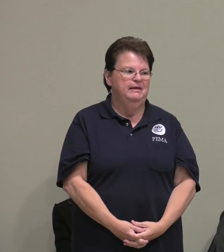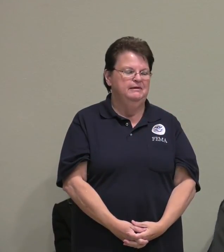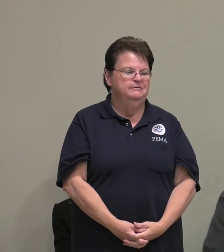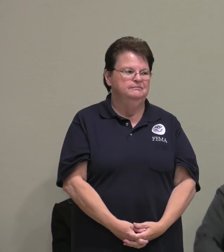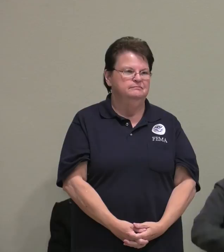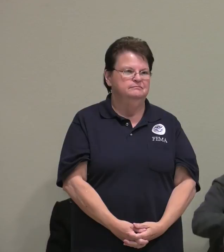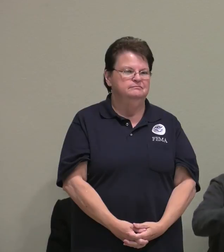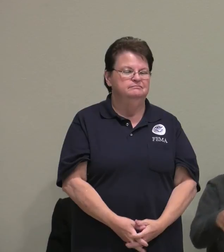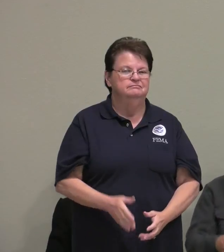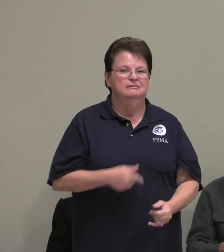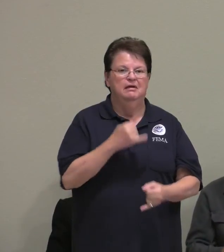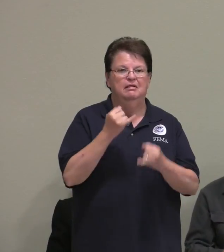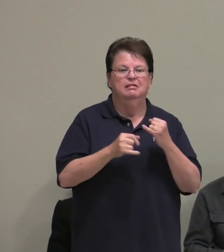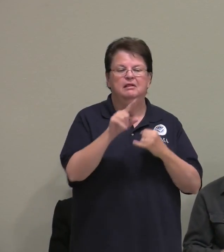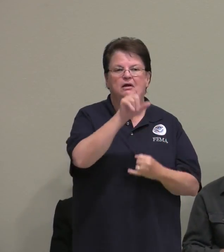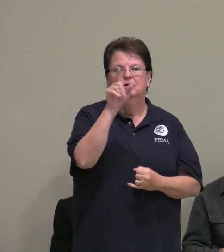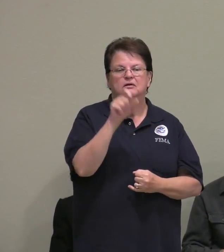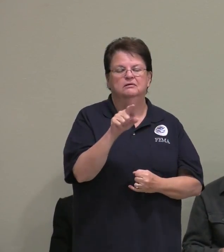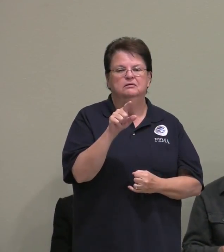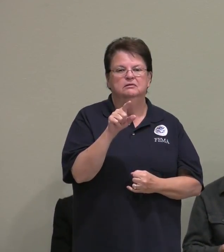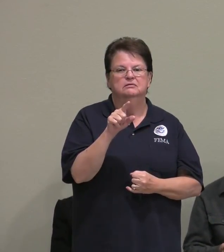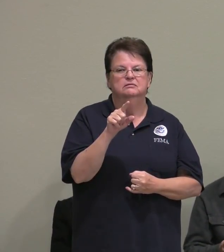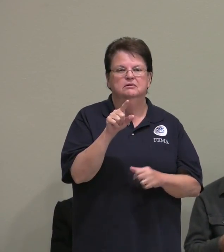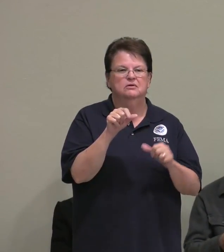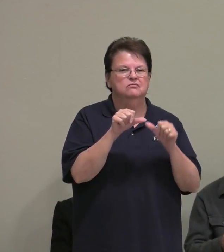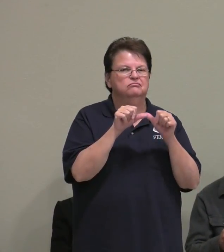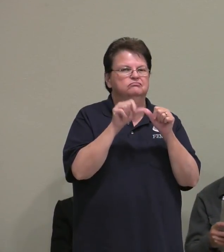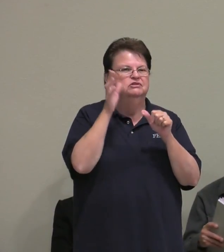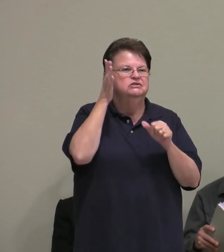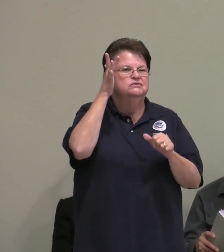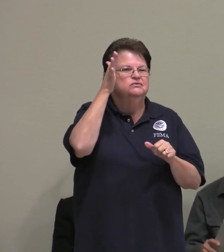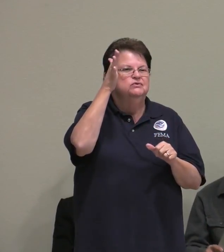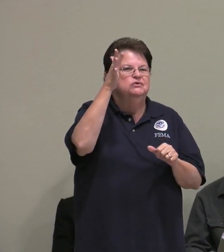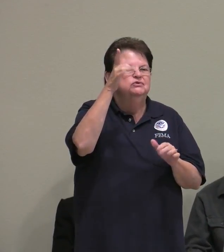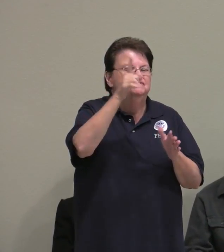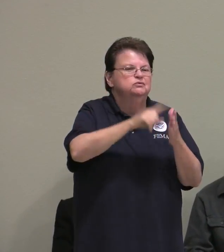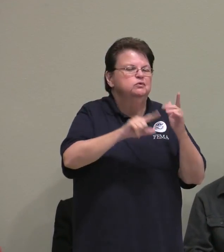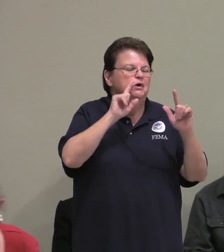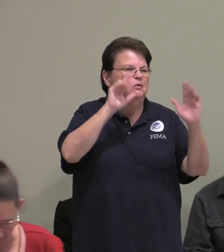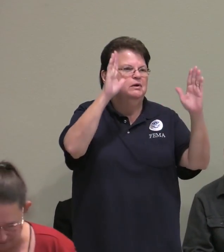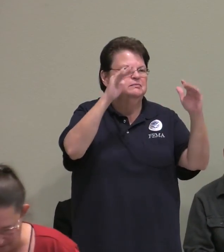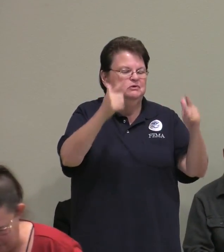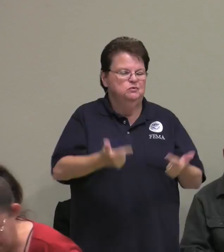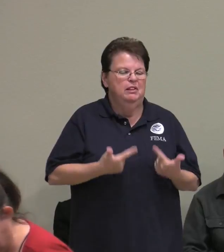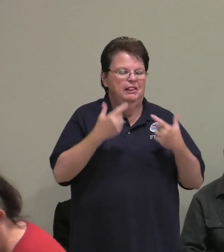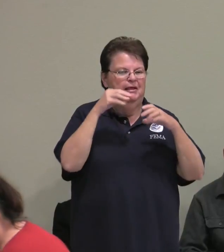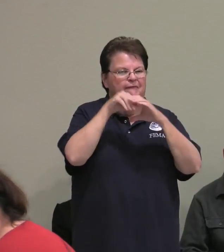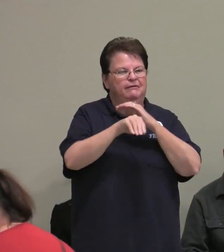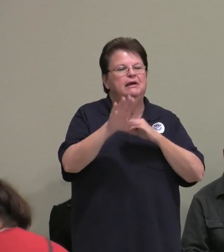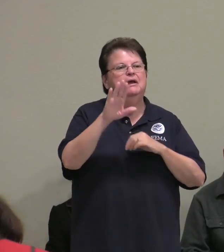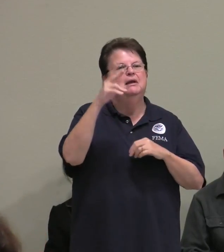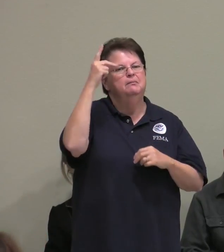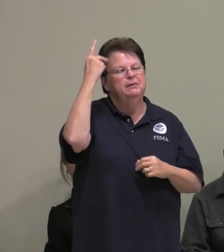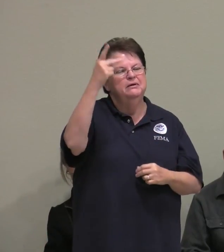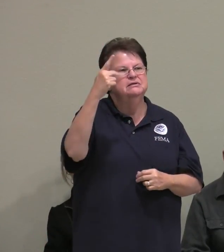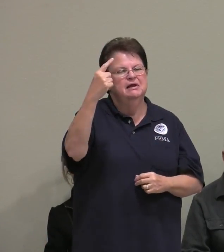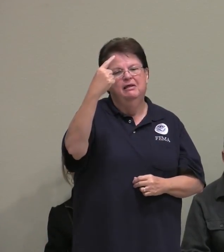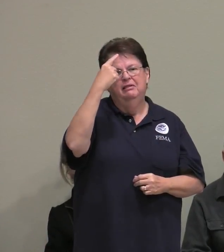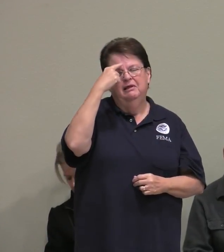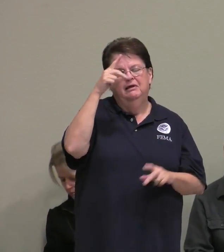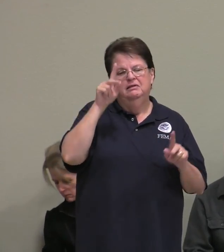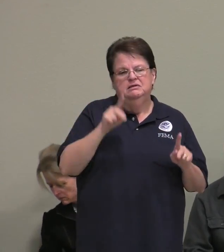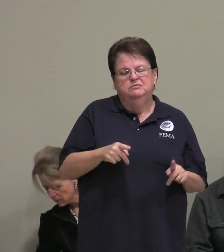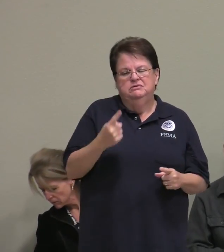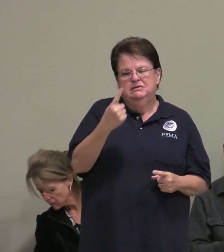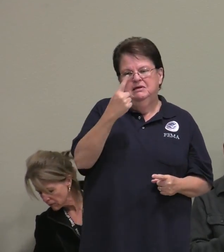And then my last question is long range, what are we looking at to live back in paradise? And I think this person